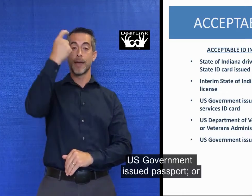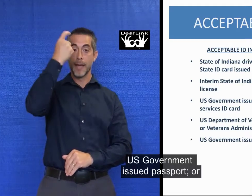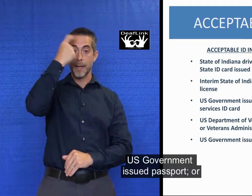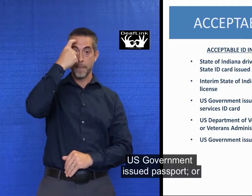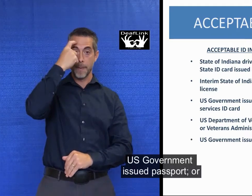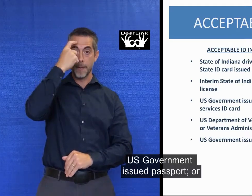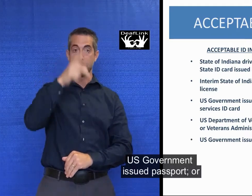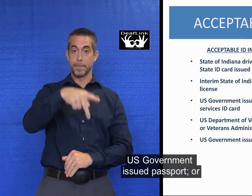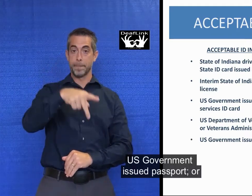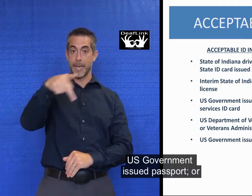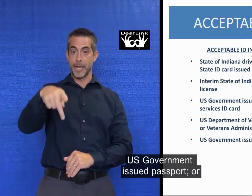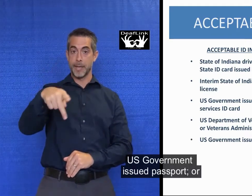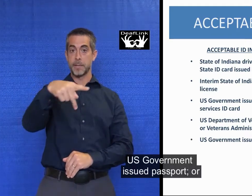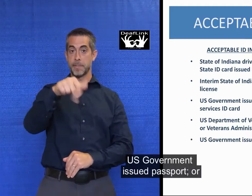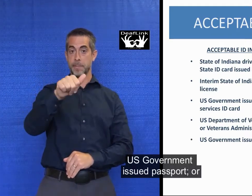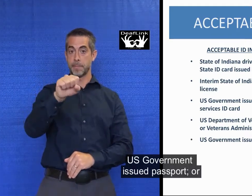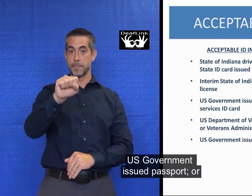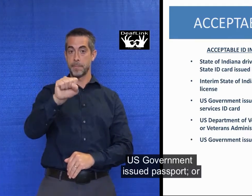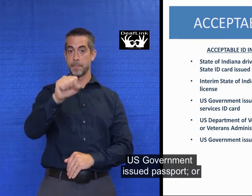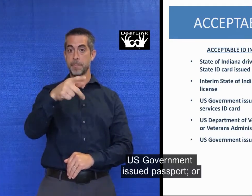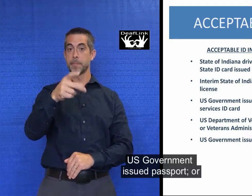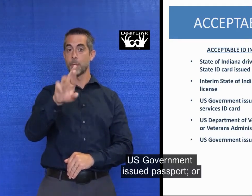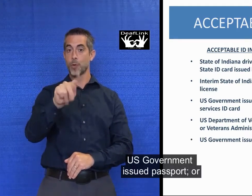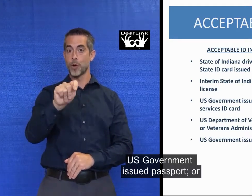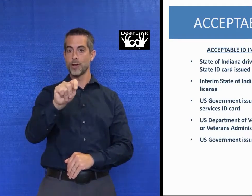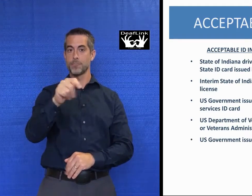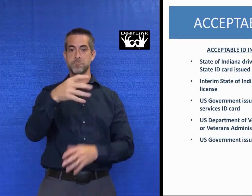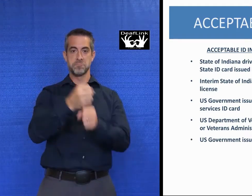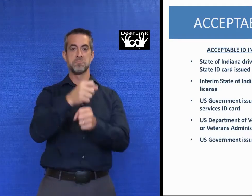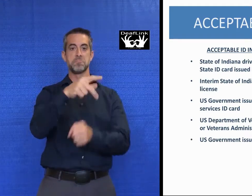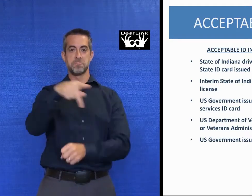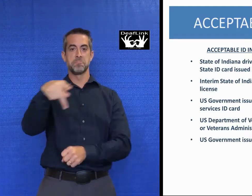A U.S. government-issued passport or